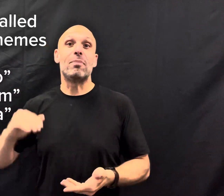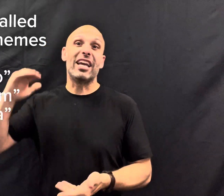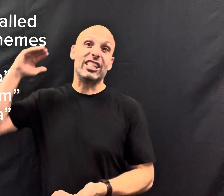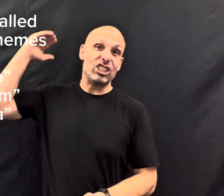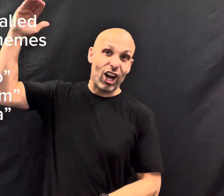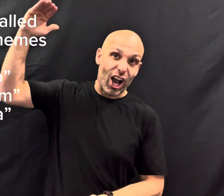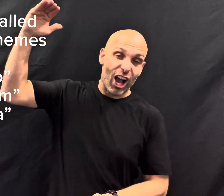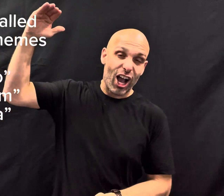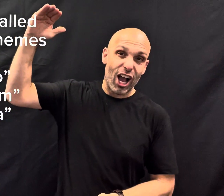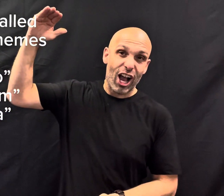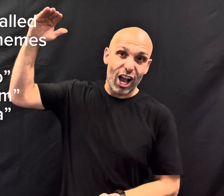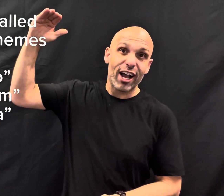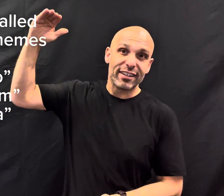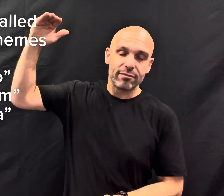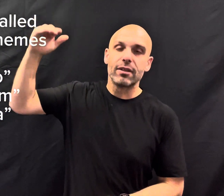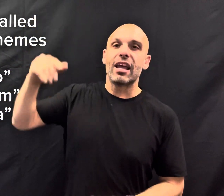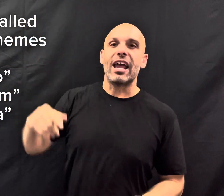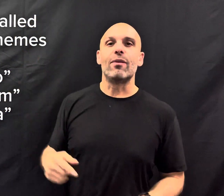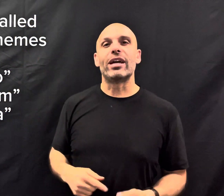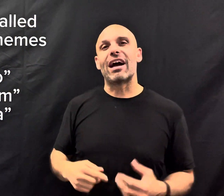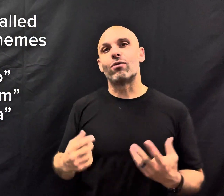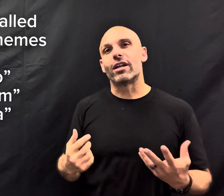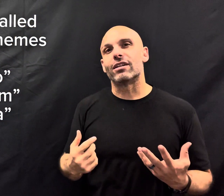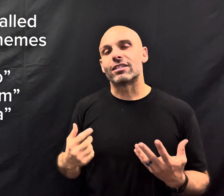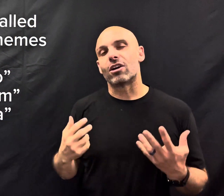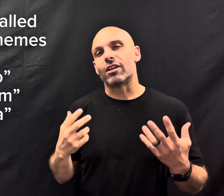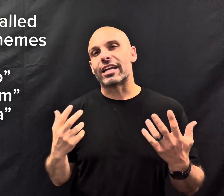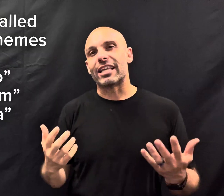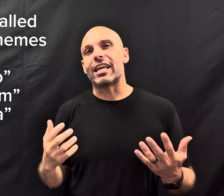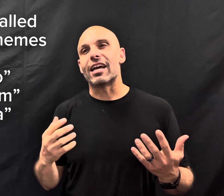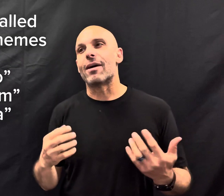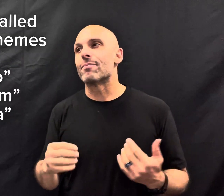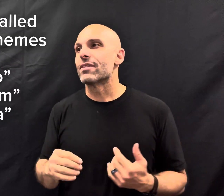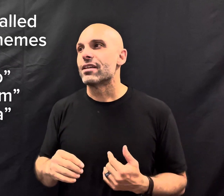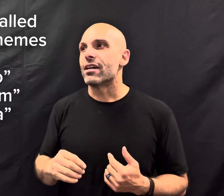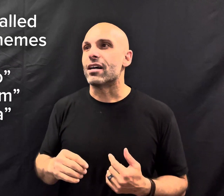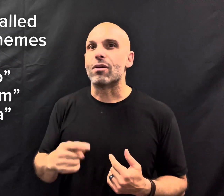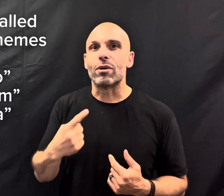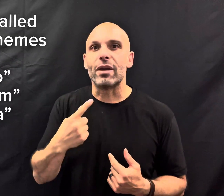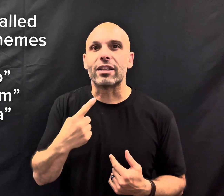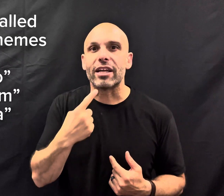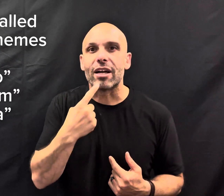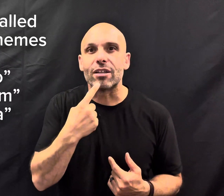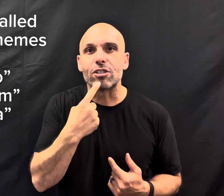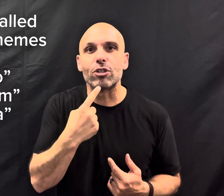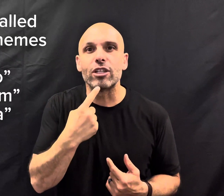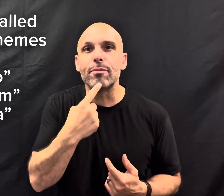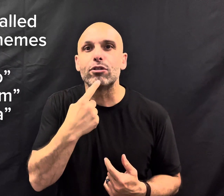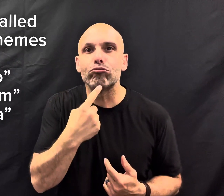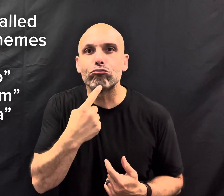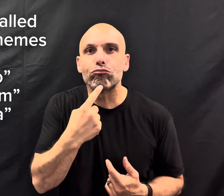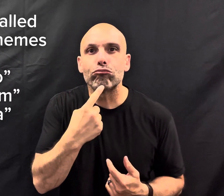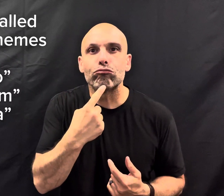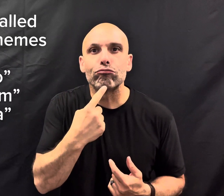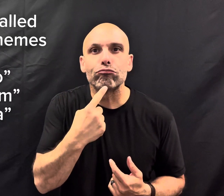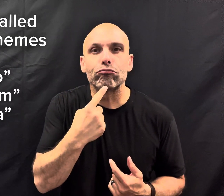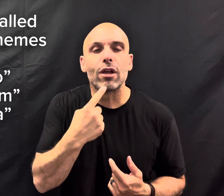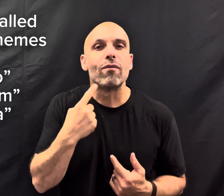big. And we have what it's called like we make like a smush lips for